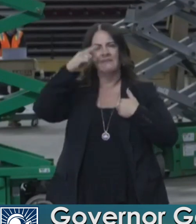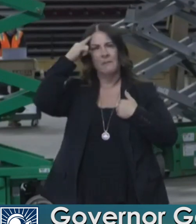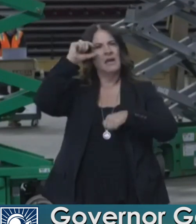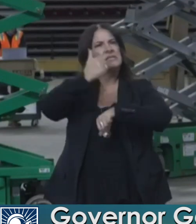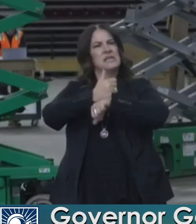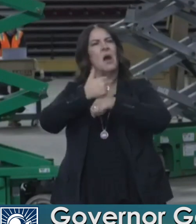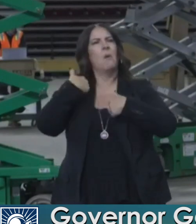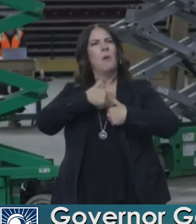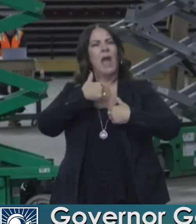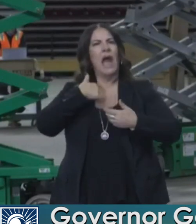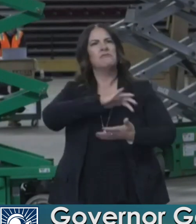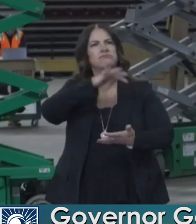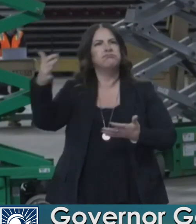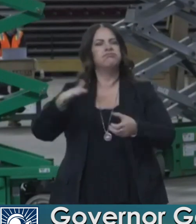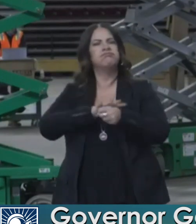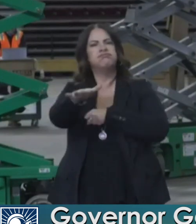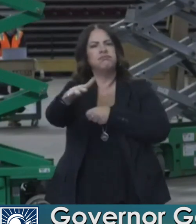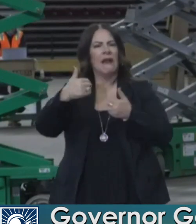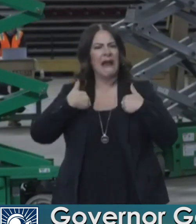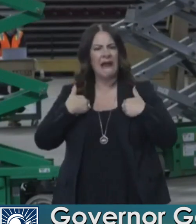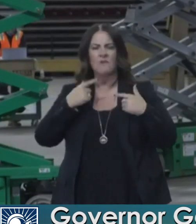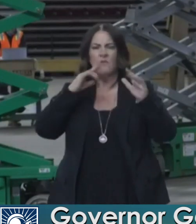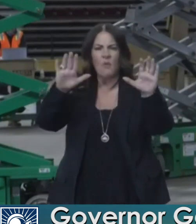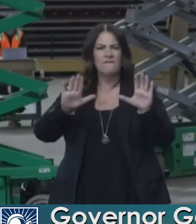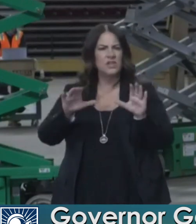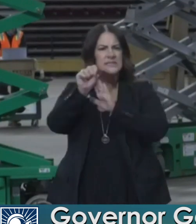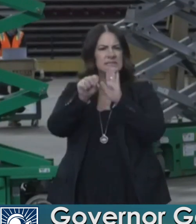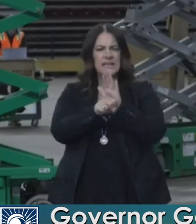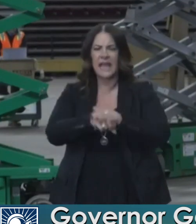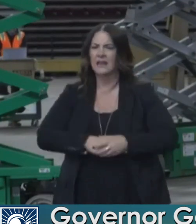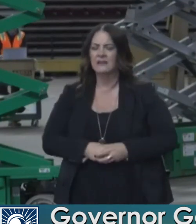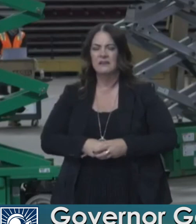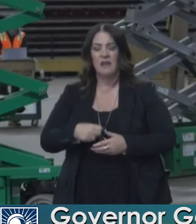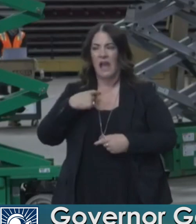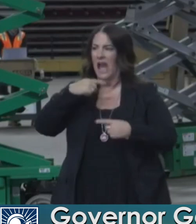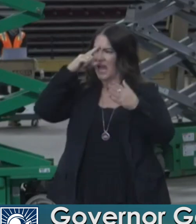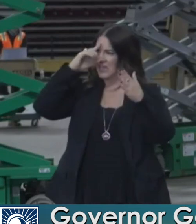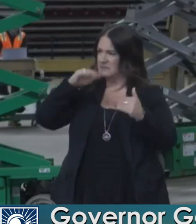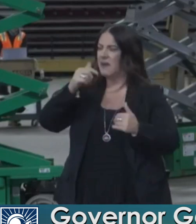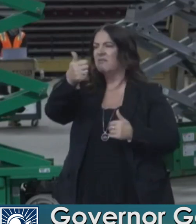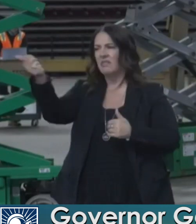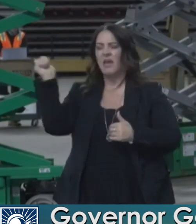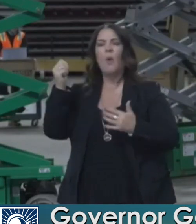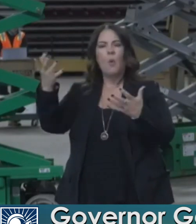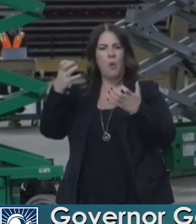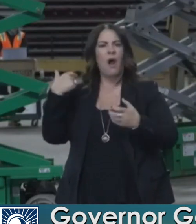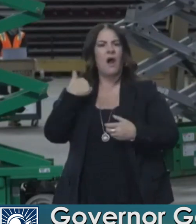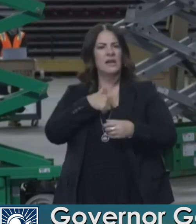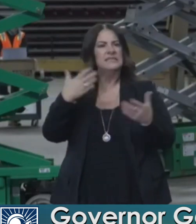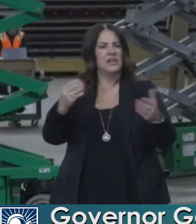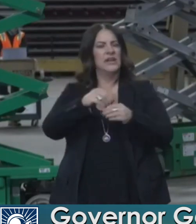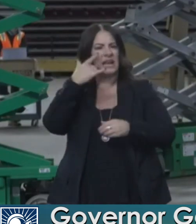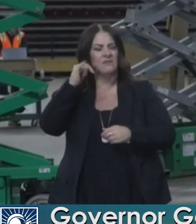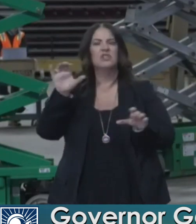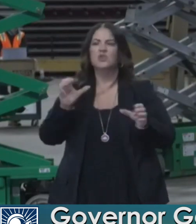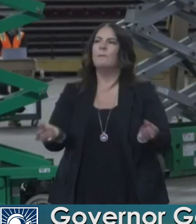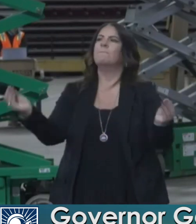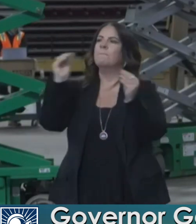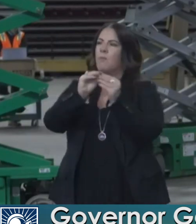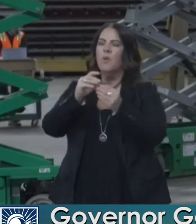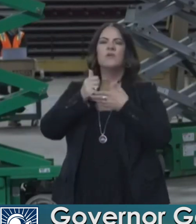we're a well-resourced state. So I expect, and I imagine everybody expects California to do more